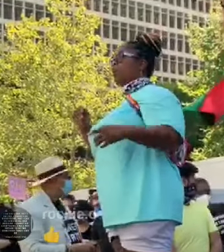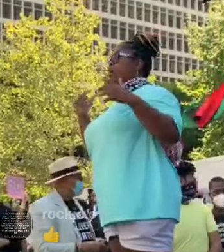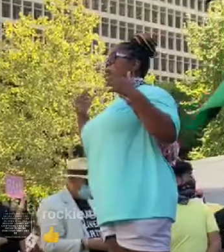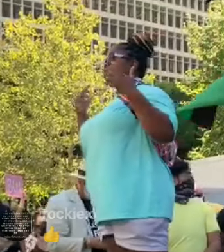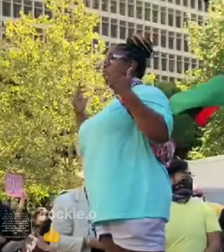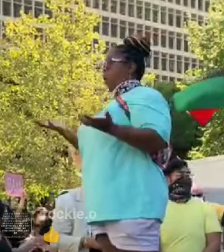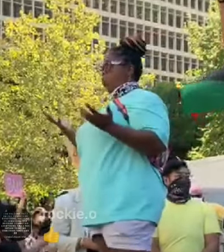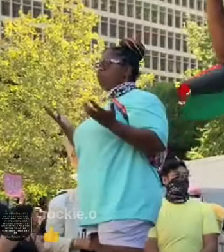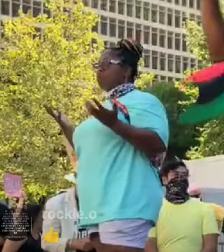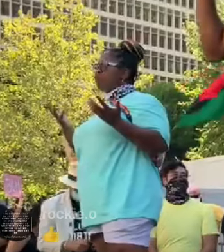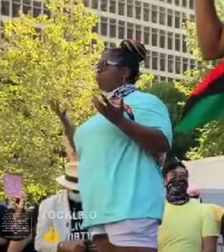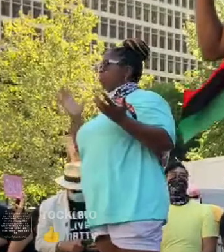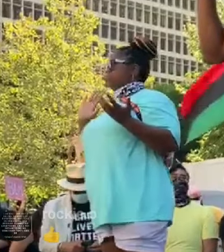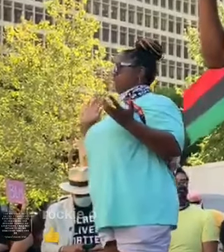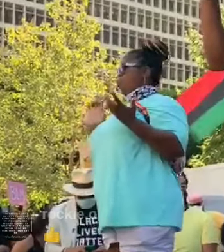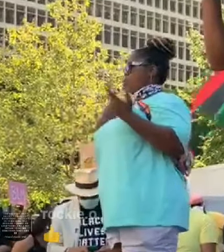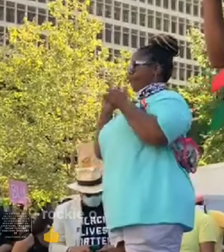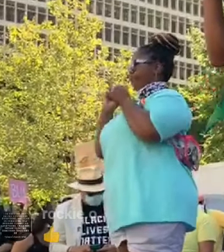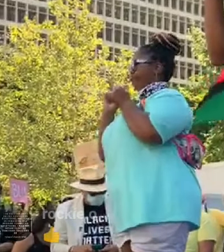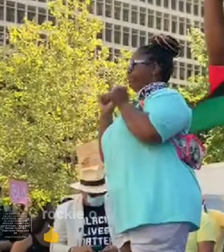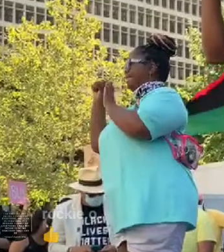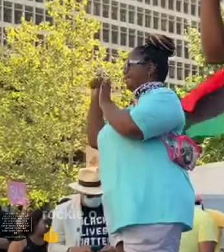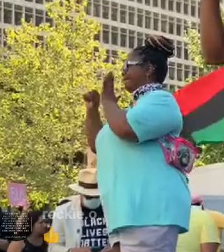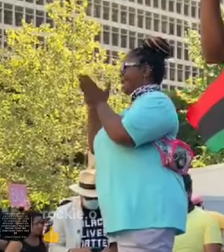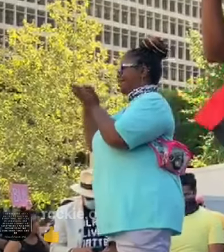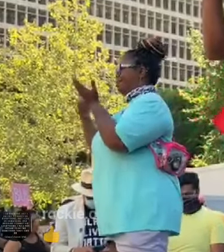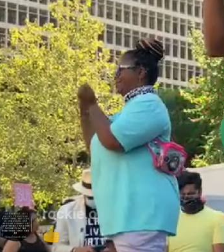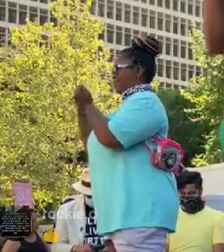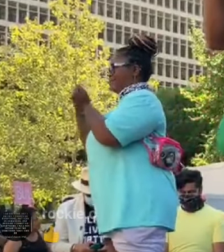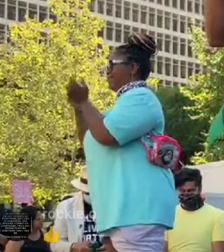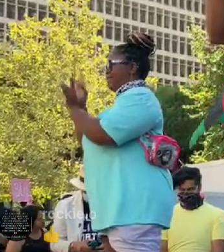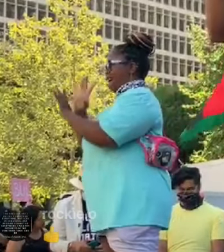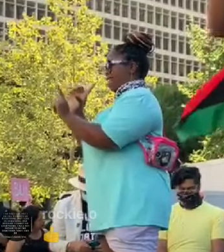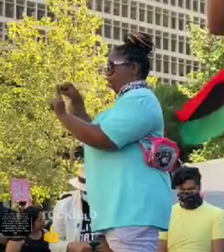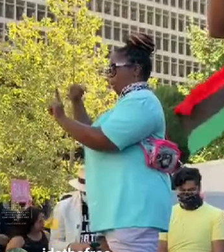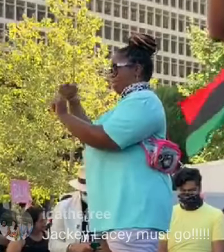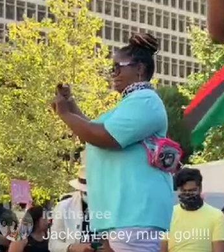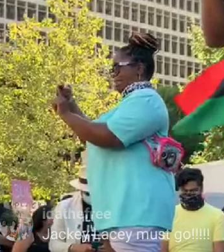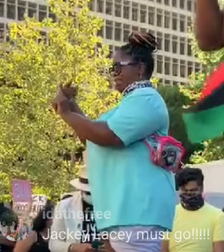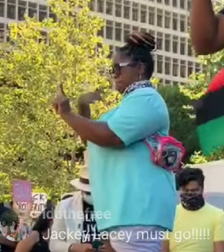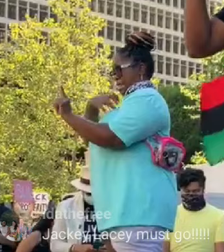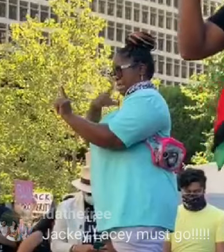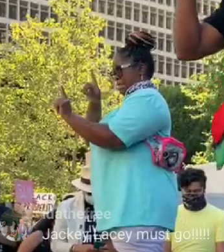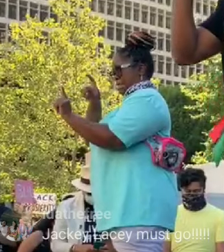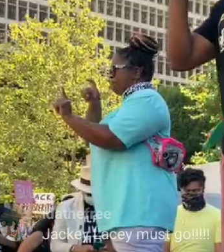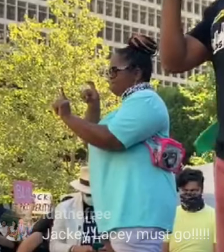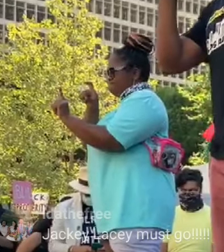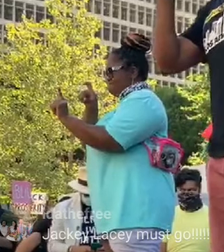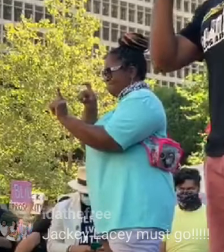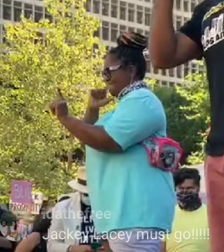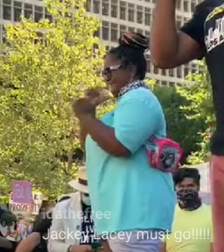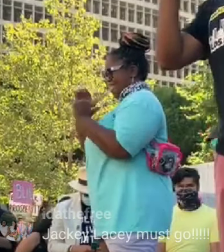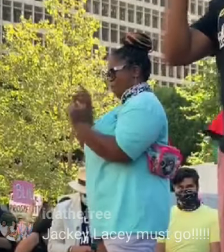So, as we've said before, state-sanctioned violence isn't limited to the police. And another reason that Jackie Lacey must